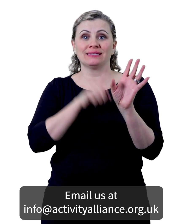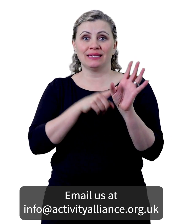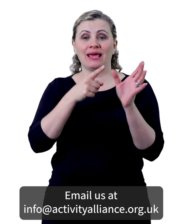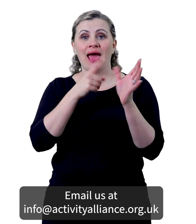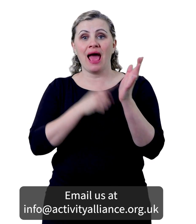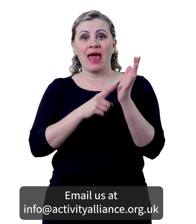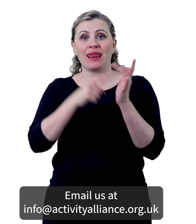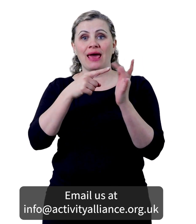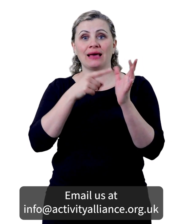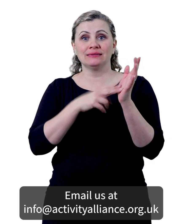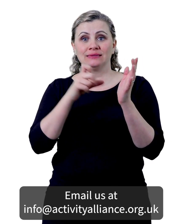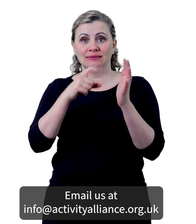info@activityalliance.org.uk